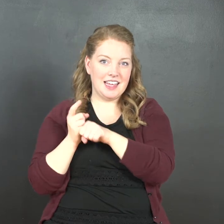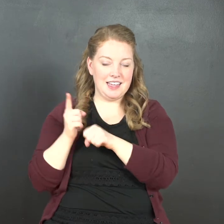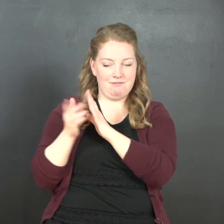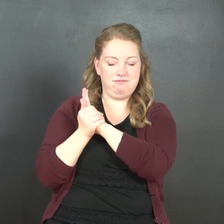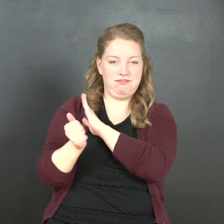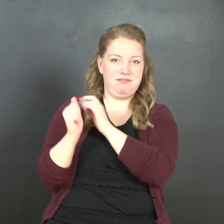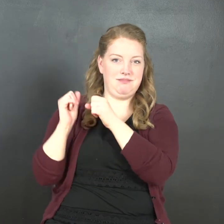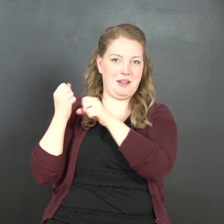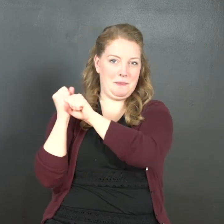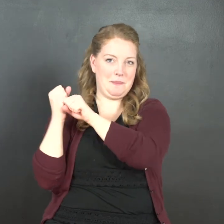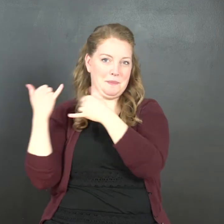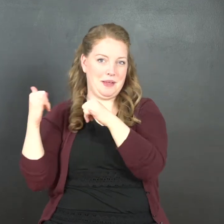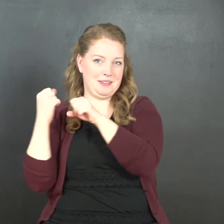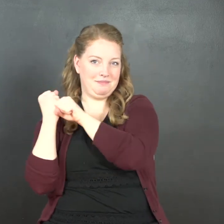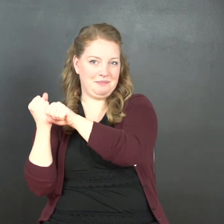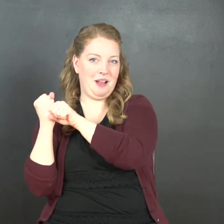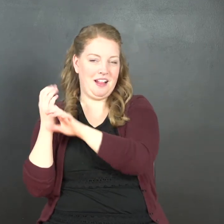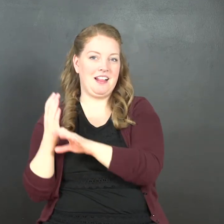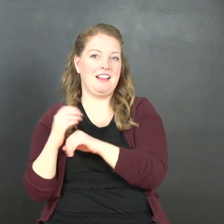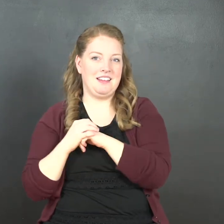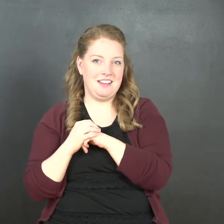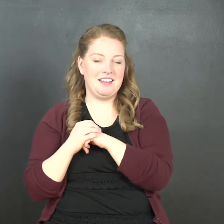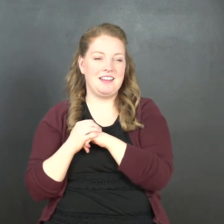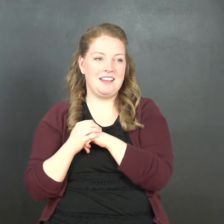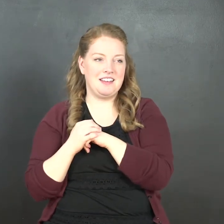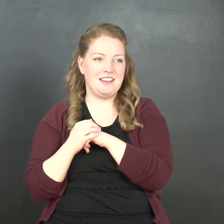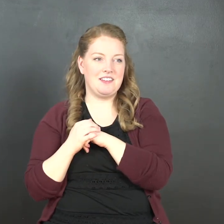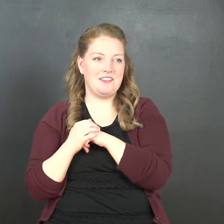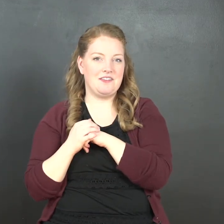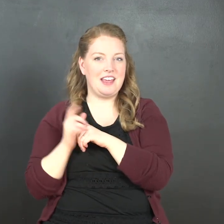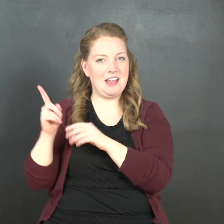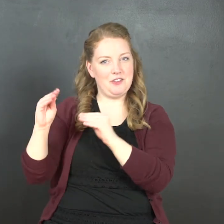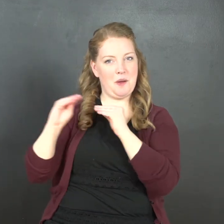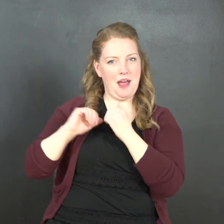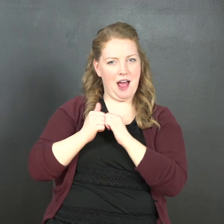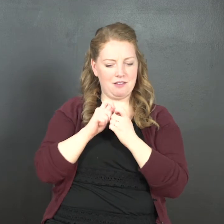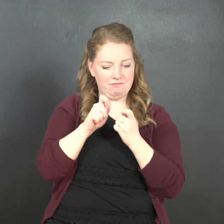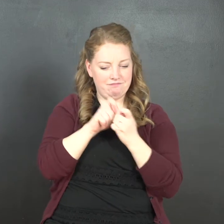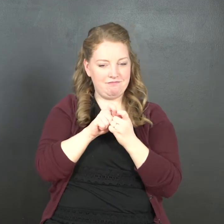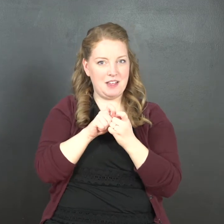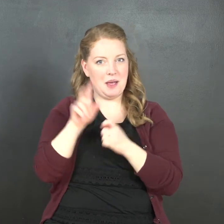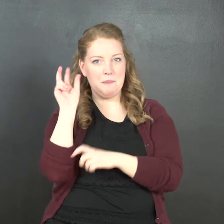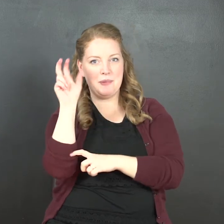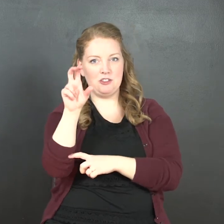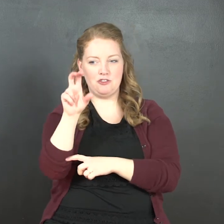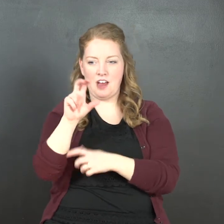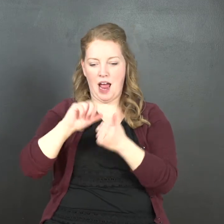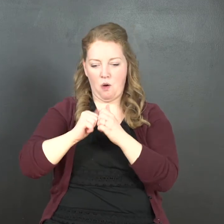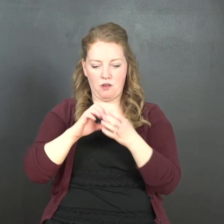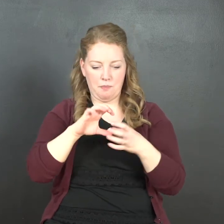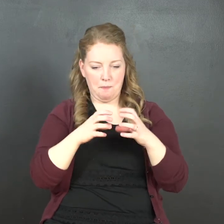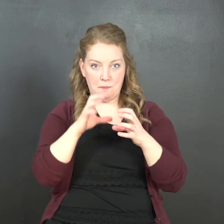and him teaching me different ways to hold the baseball, to throw a curveball or a slider.